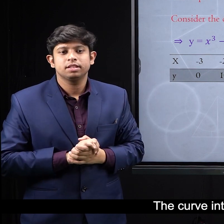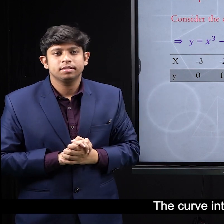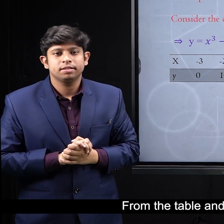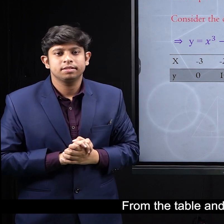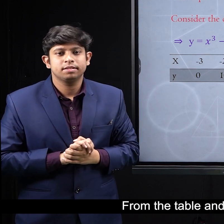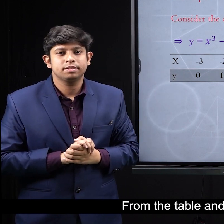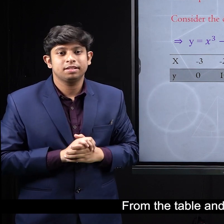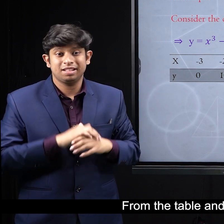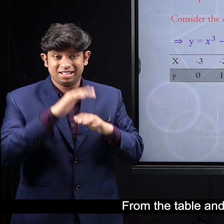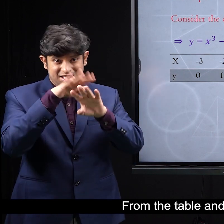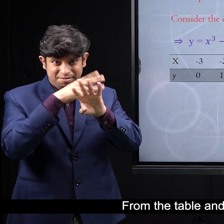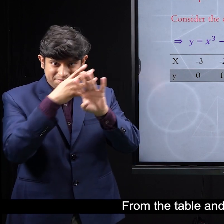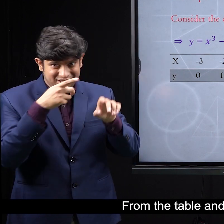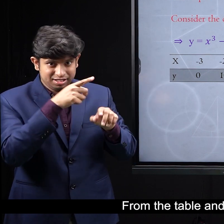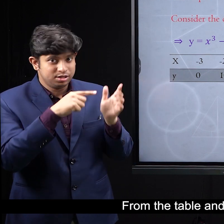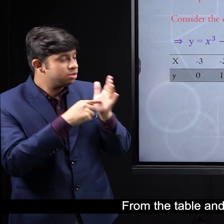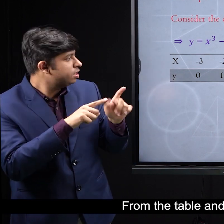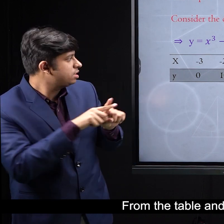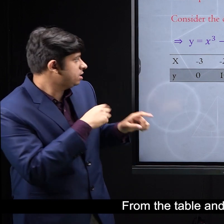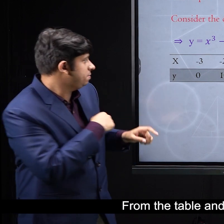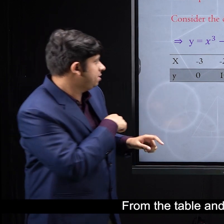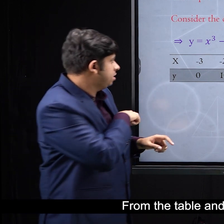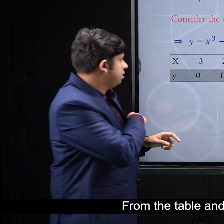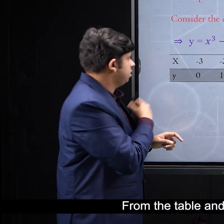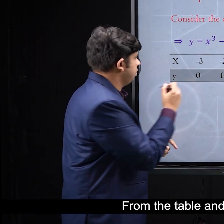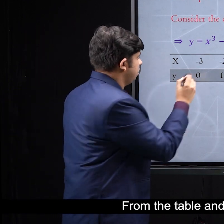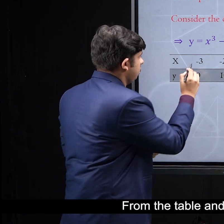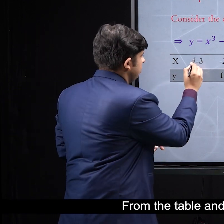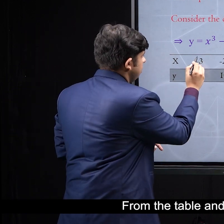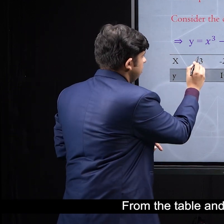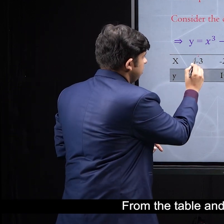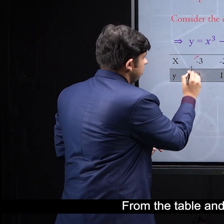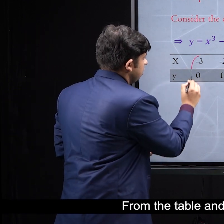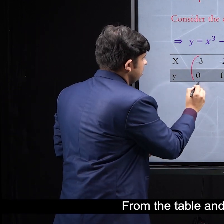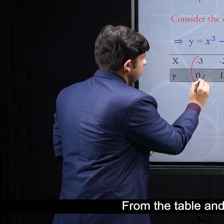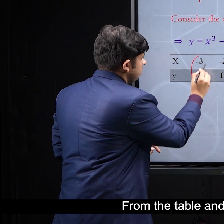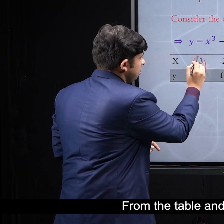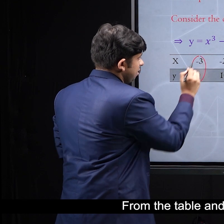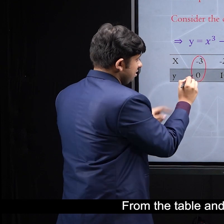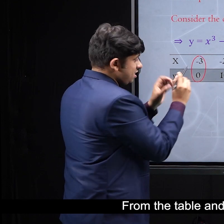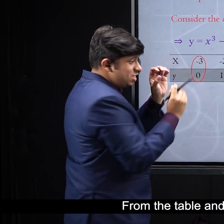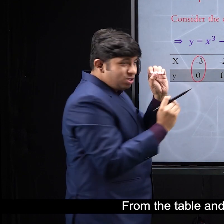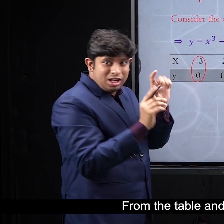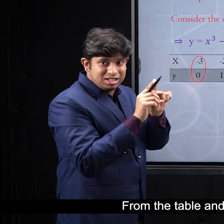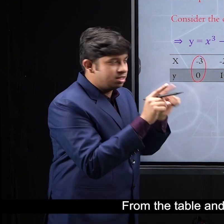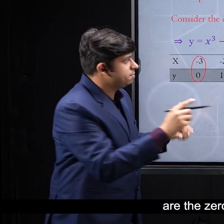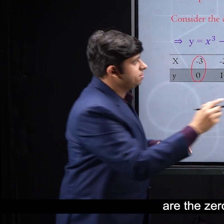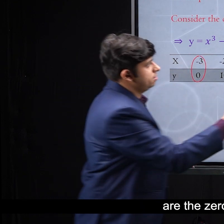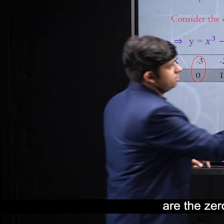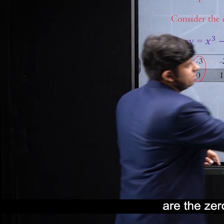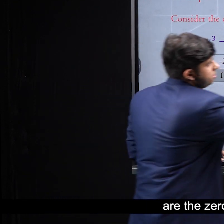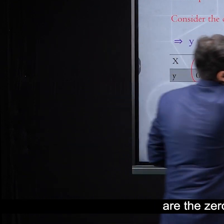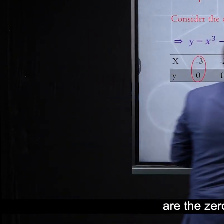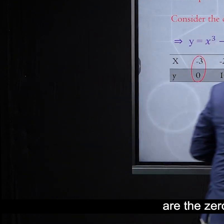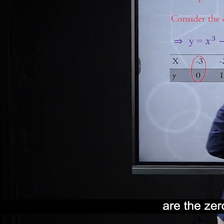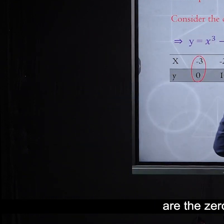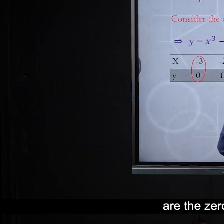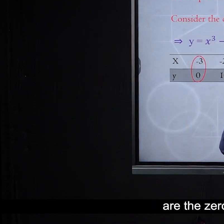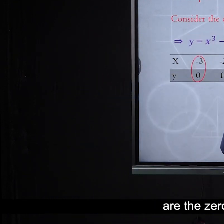From the table and the graph, we can say that 0, minus 3, 3 are the zeros of the cubic polynomial.